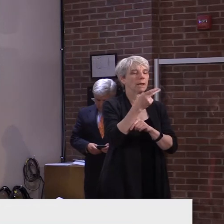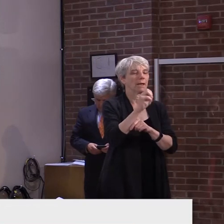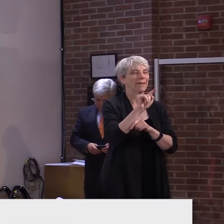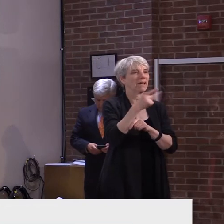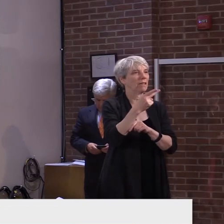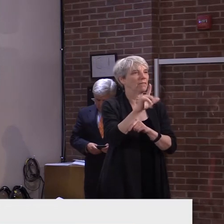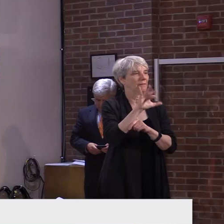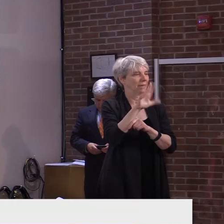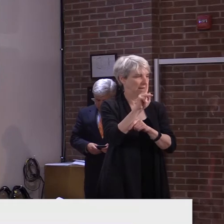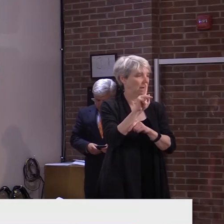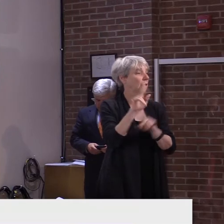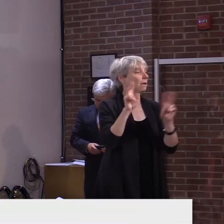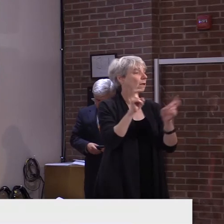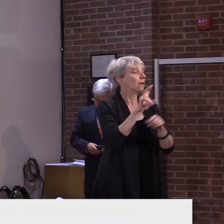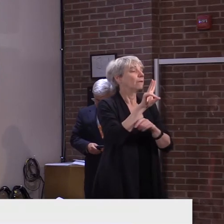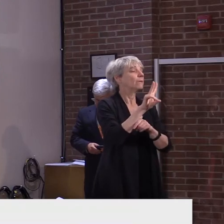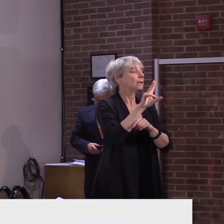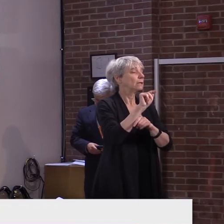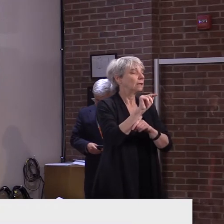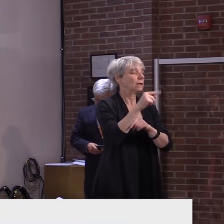be accessed by visiting